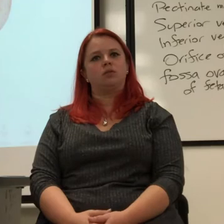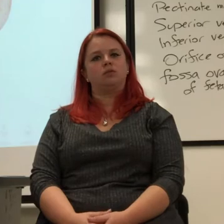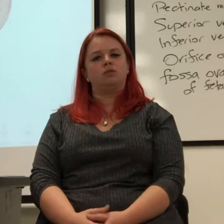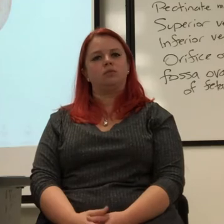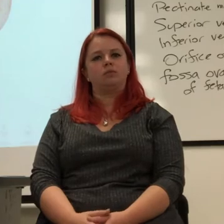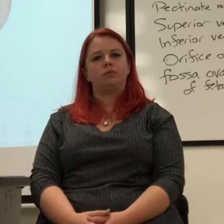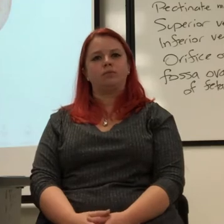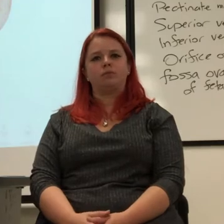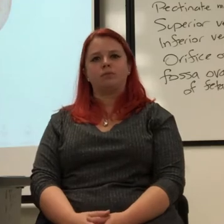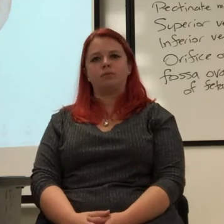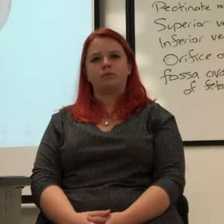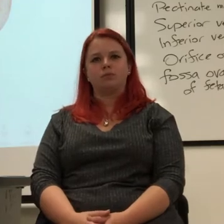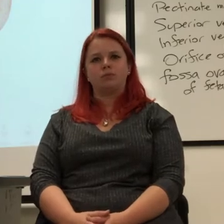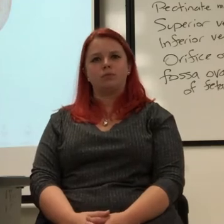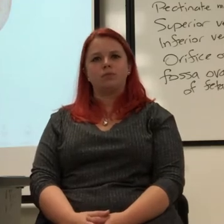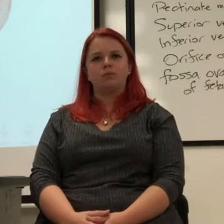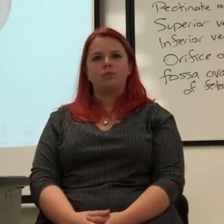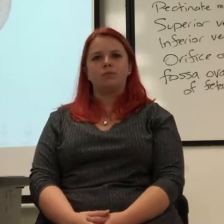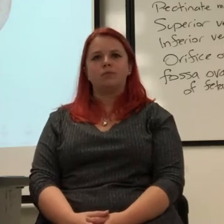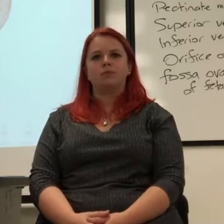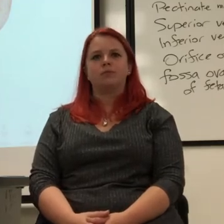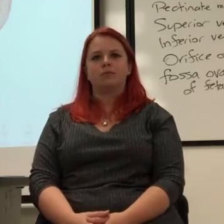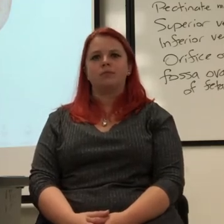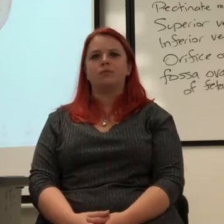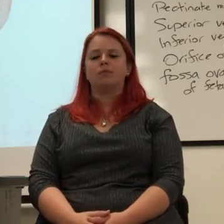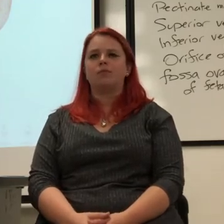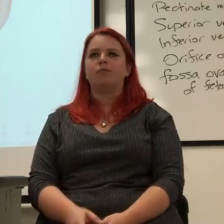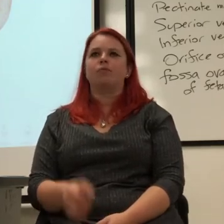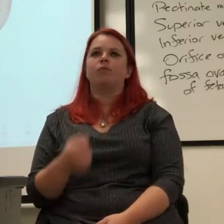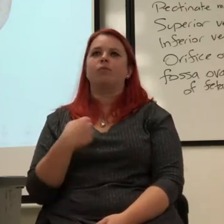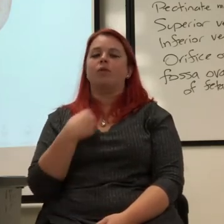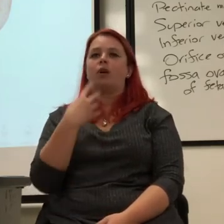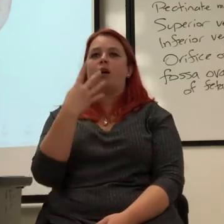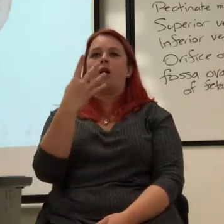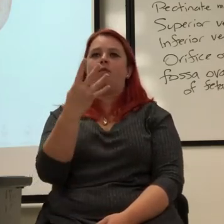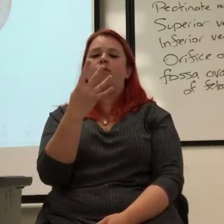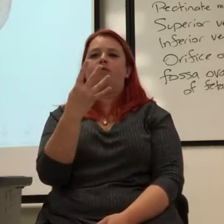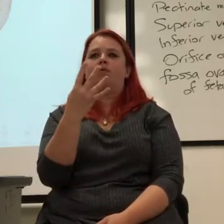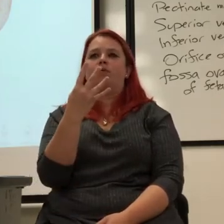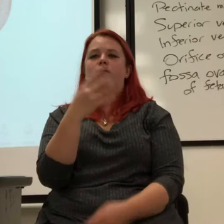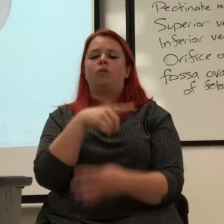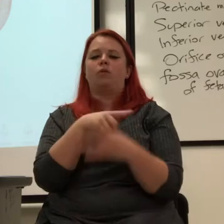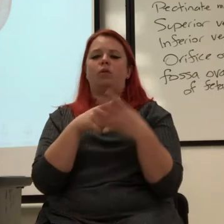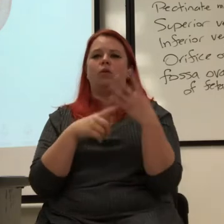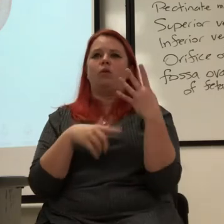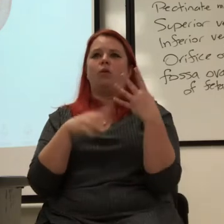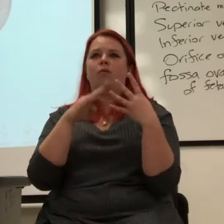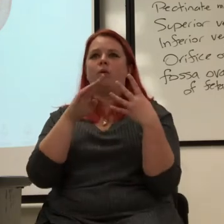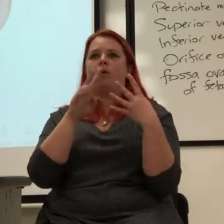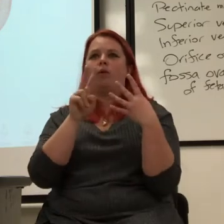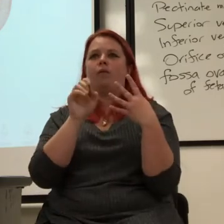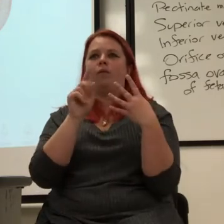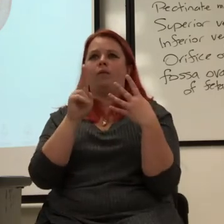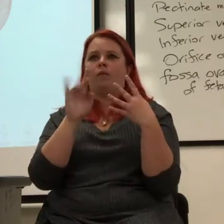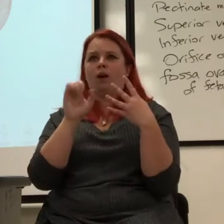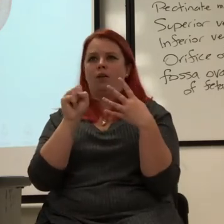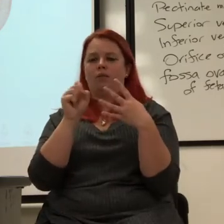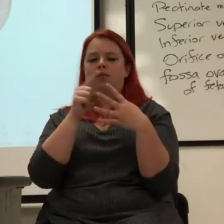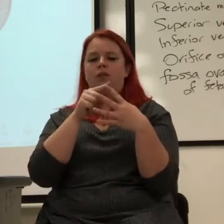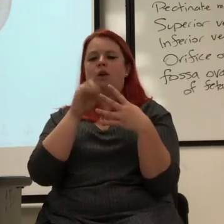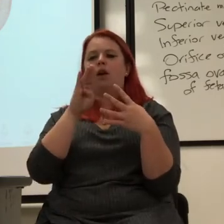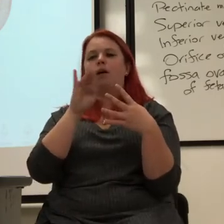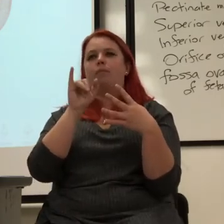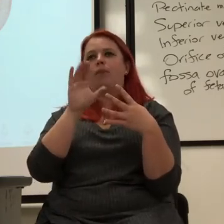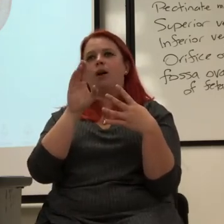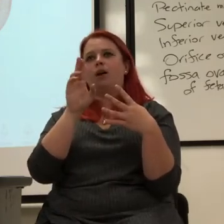flow of blood. There's four heart valves I want you to know. Let's learn two right now. There's the bicuspid and